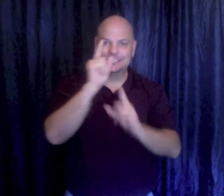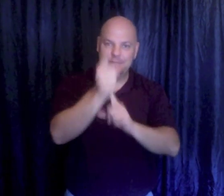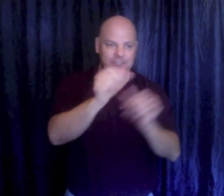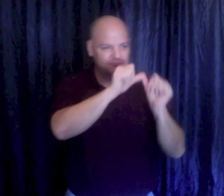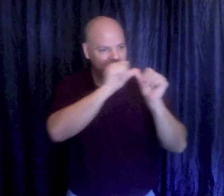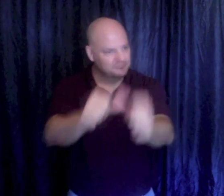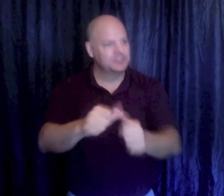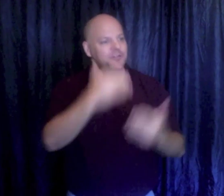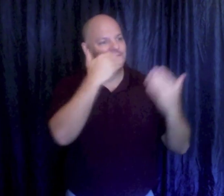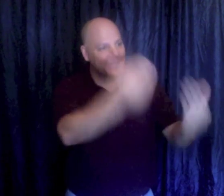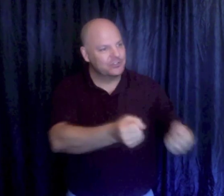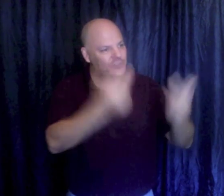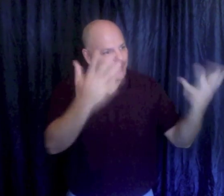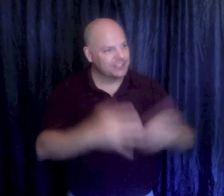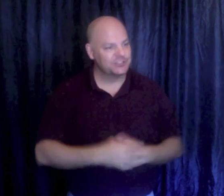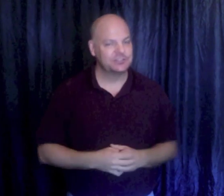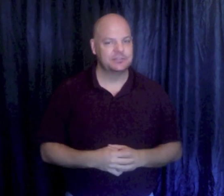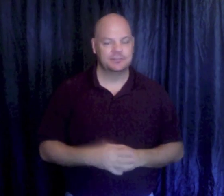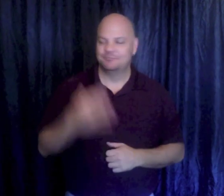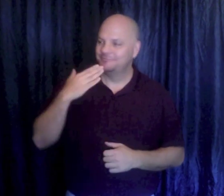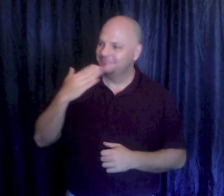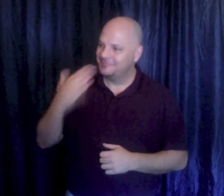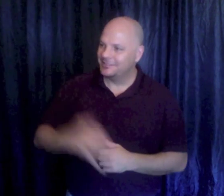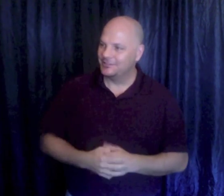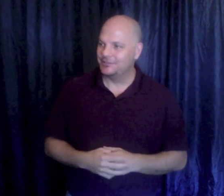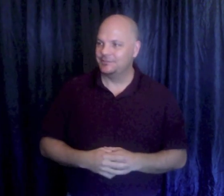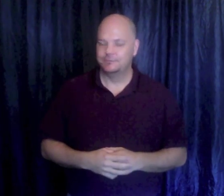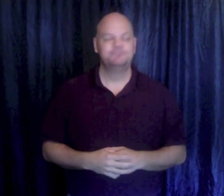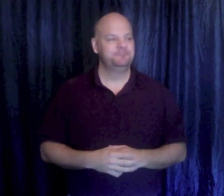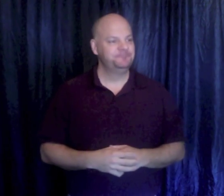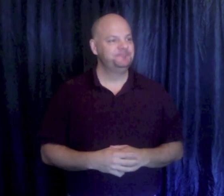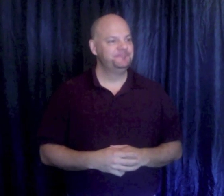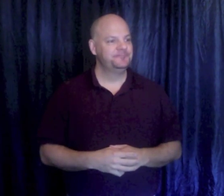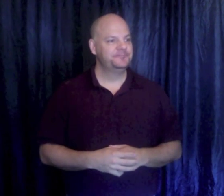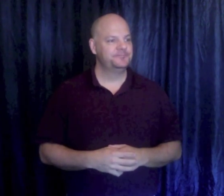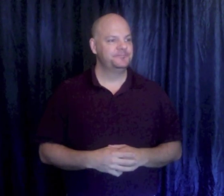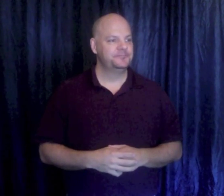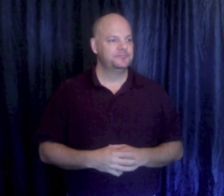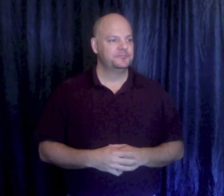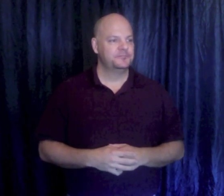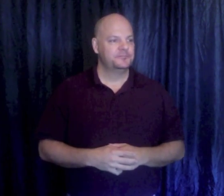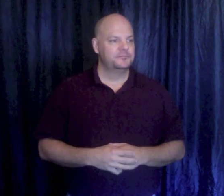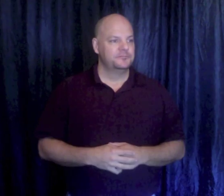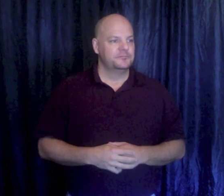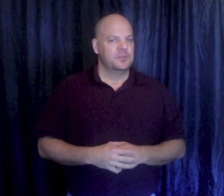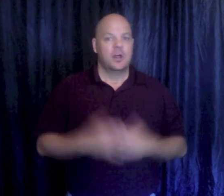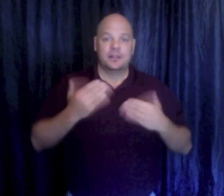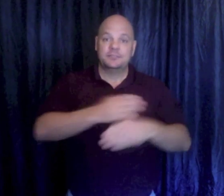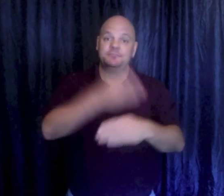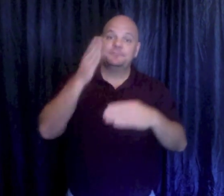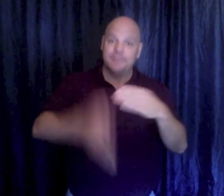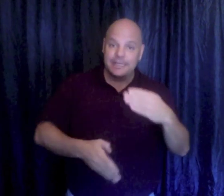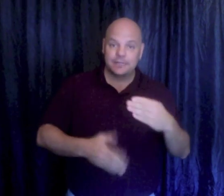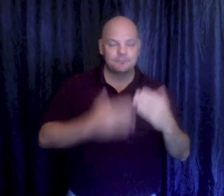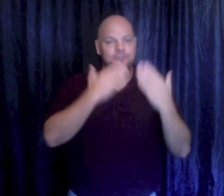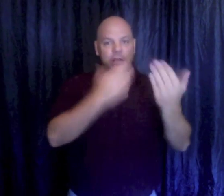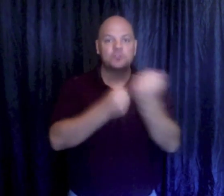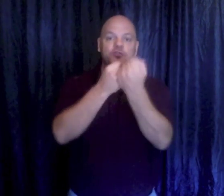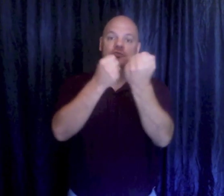you so much for coming on here. Absolutely. And let me wrap this up again. Thank our sponsors of this ASL